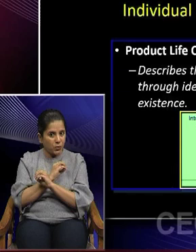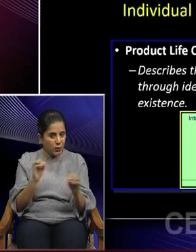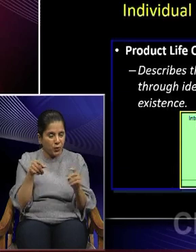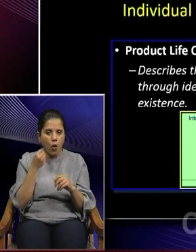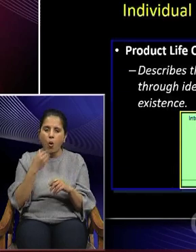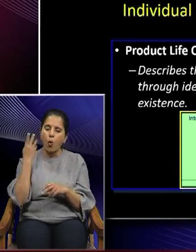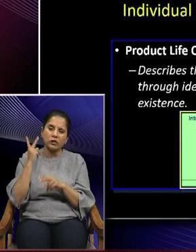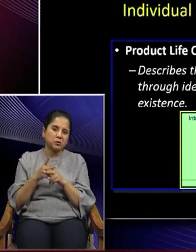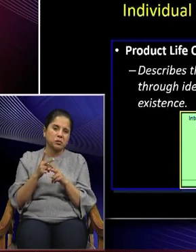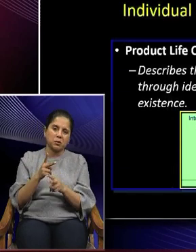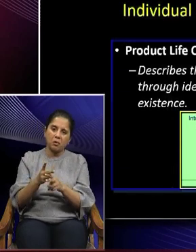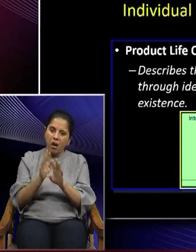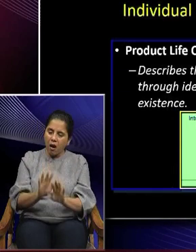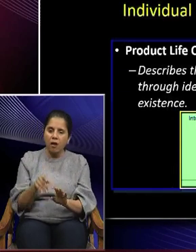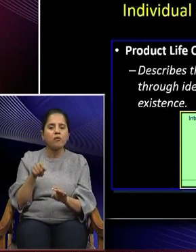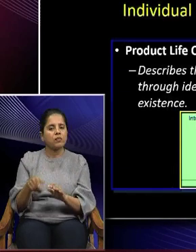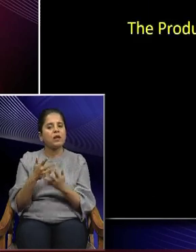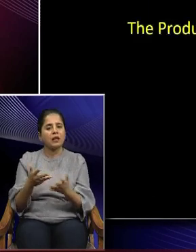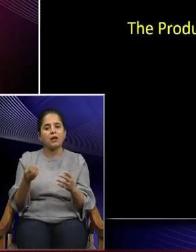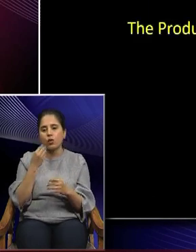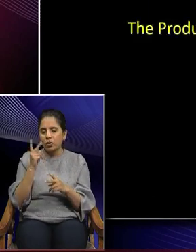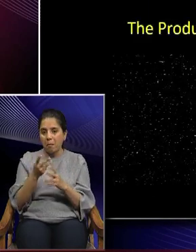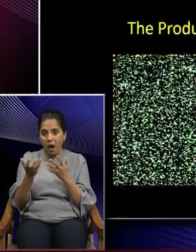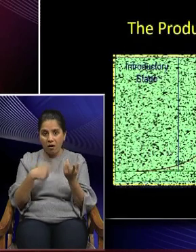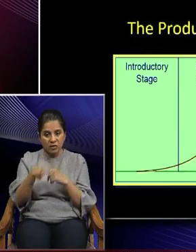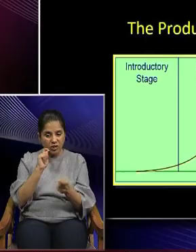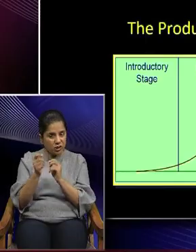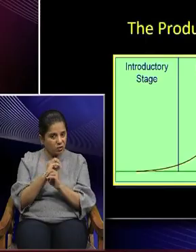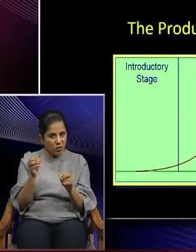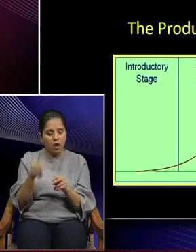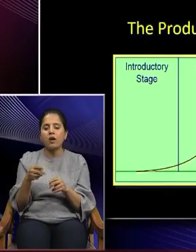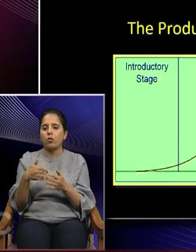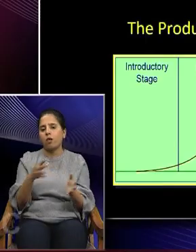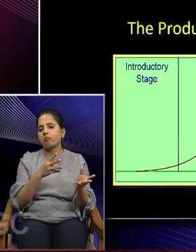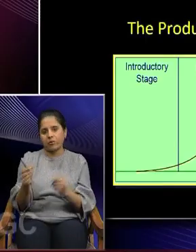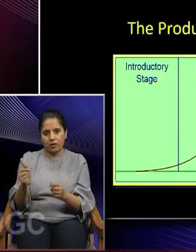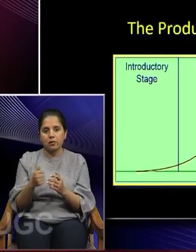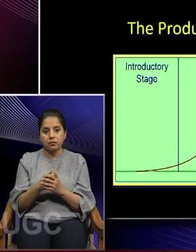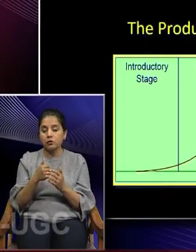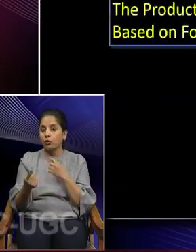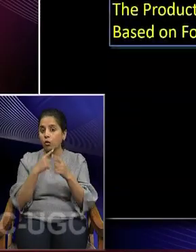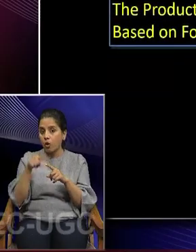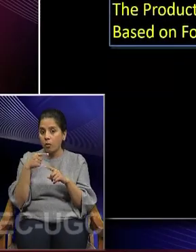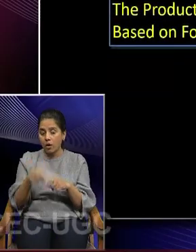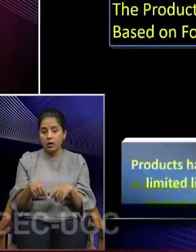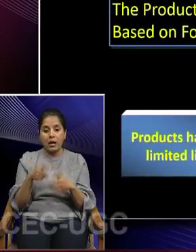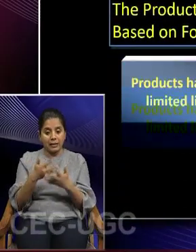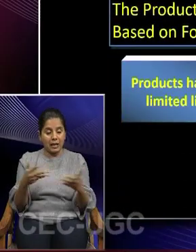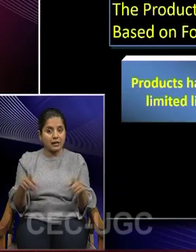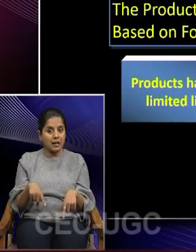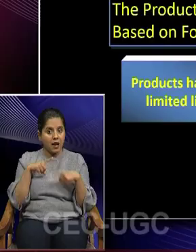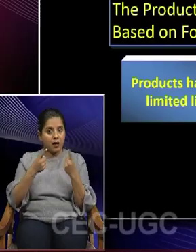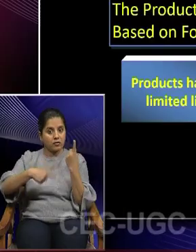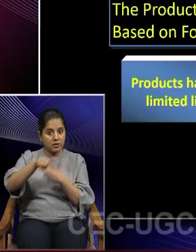no change in the existing product by the marketers. Now, when we talk about the product life cycle, we have